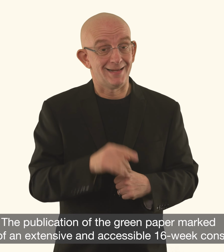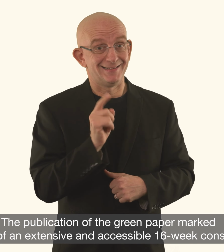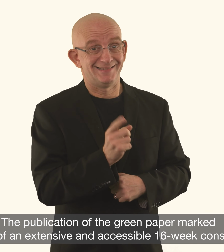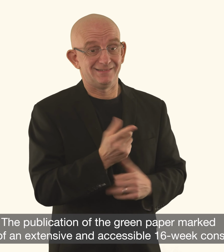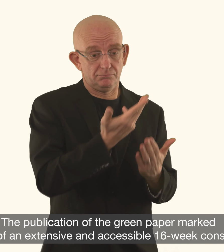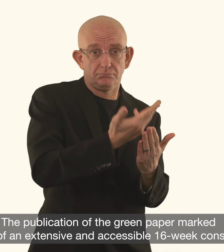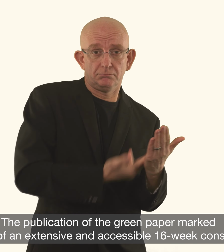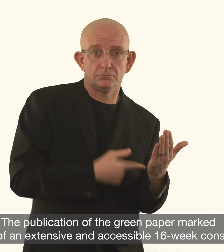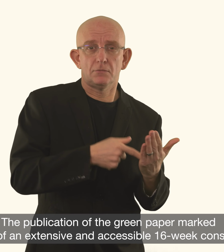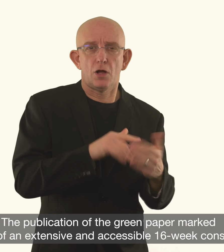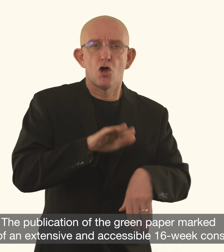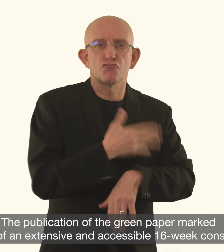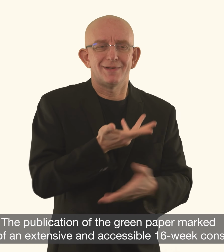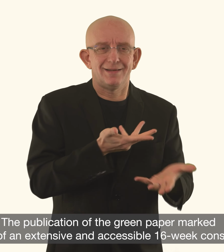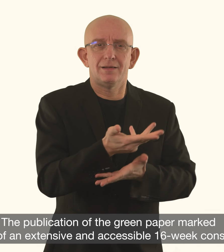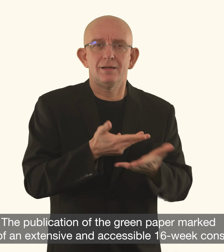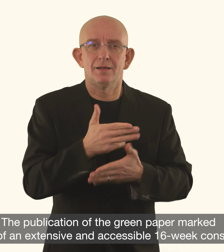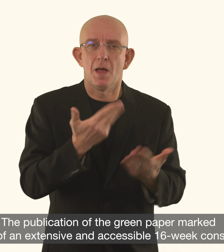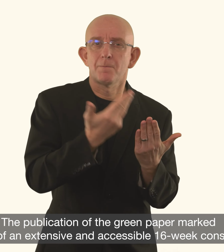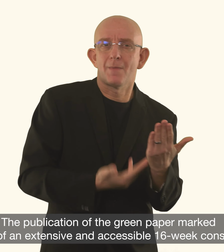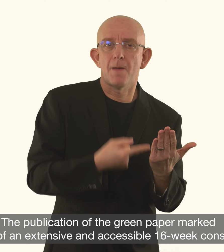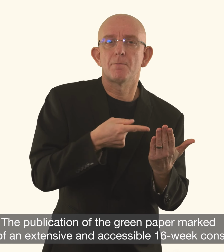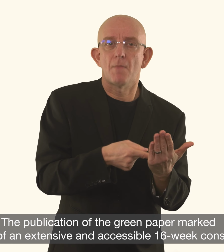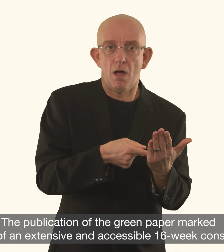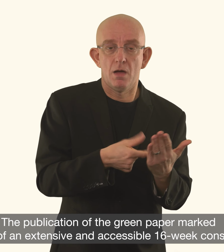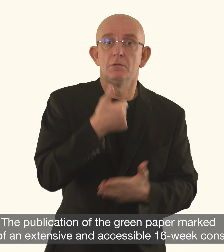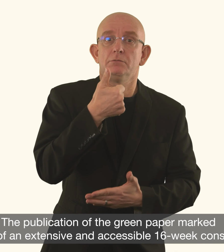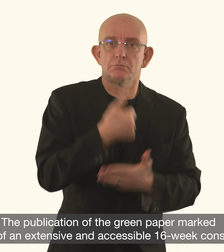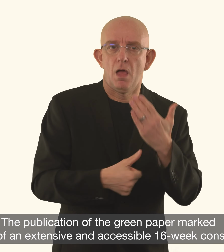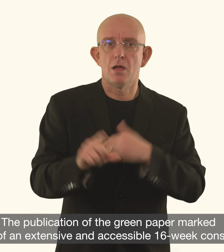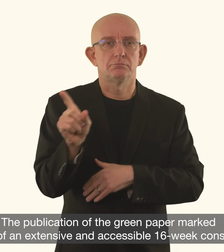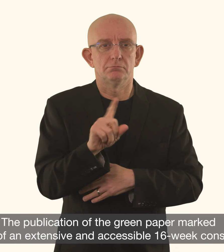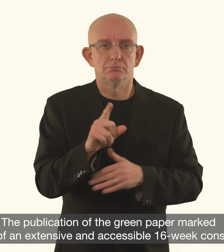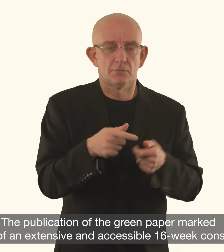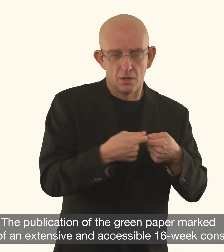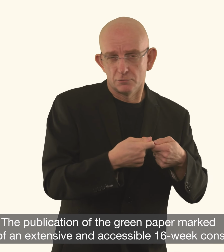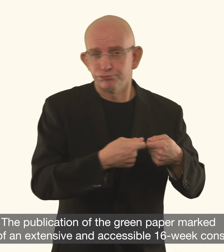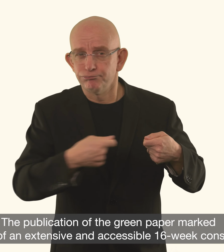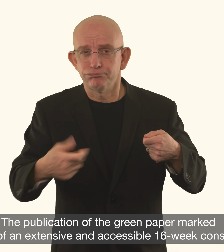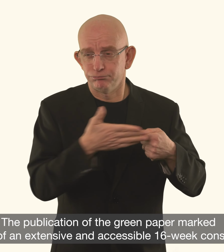The publication of the Green Paper marked the start of an extensive and accessible 16-week consultation.